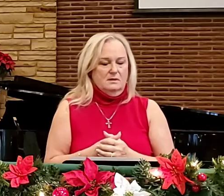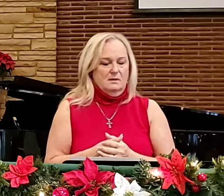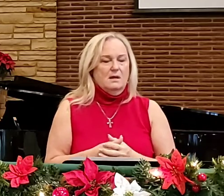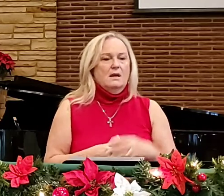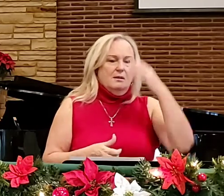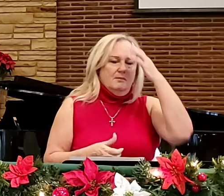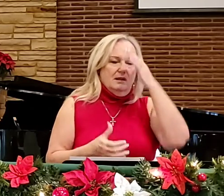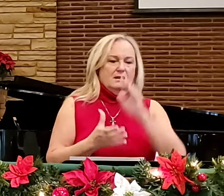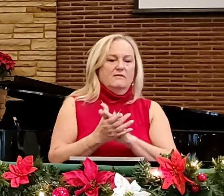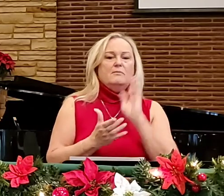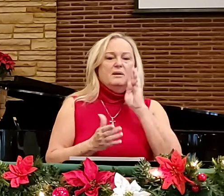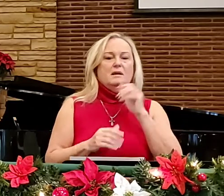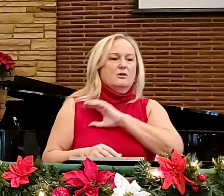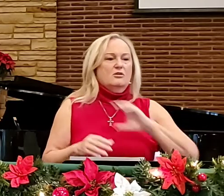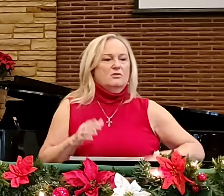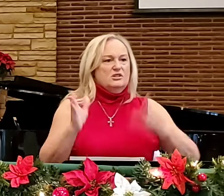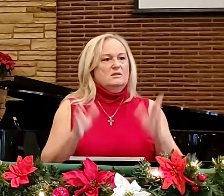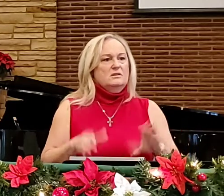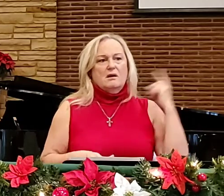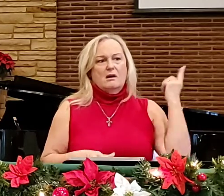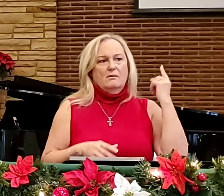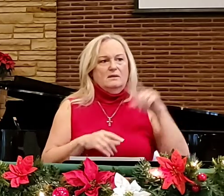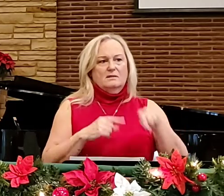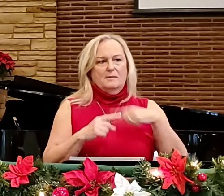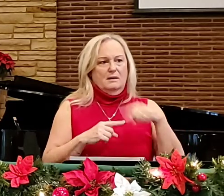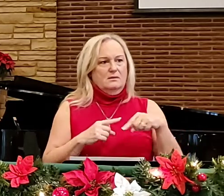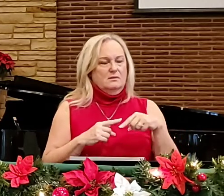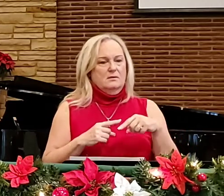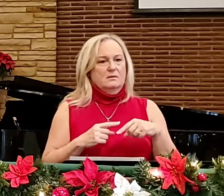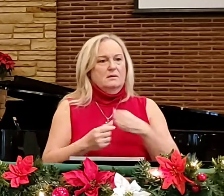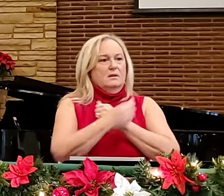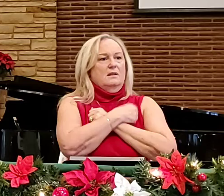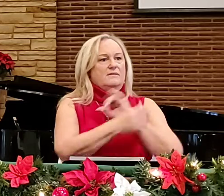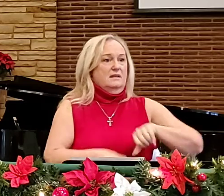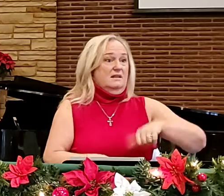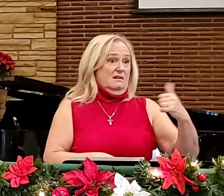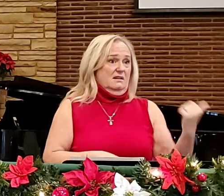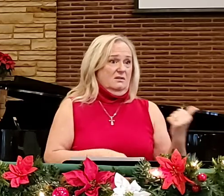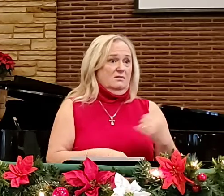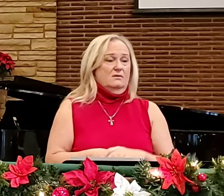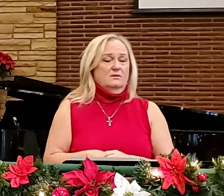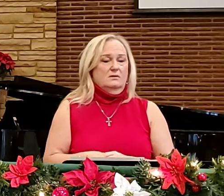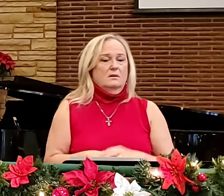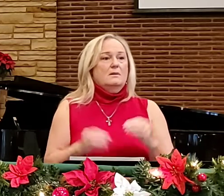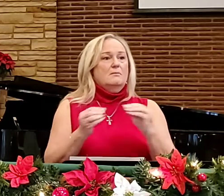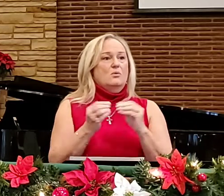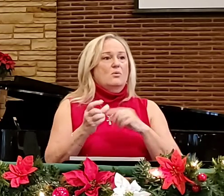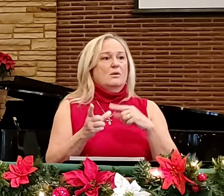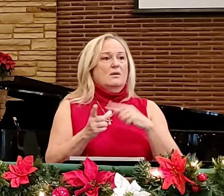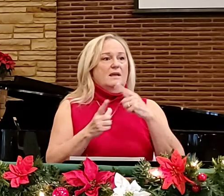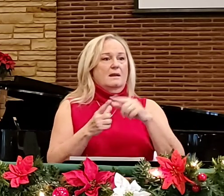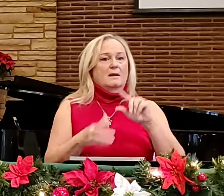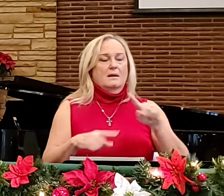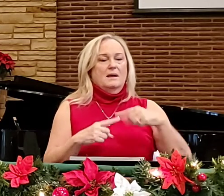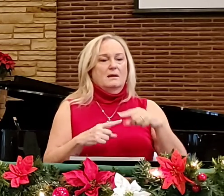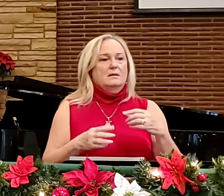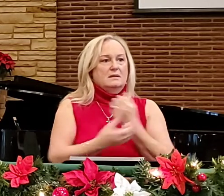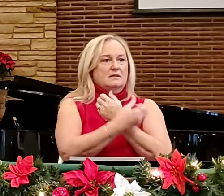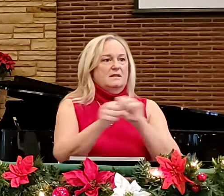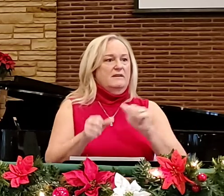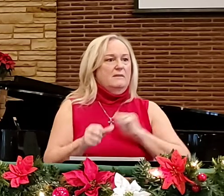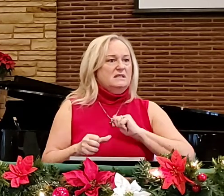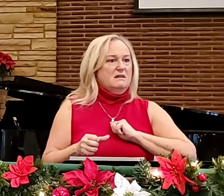I believe being a Christian has always been about loving the other more than about saving